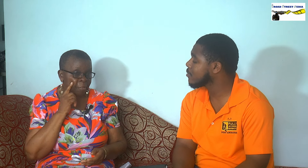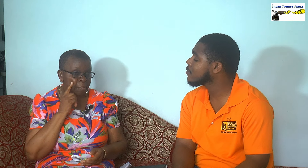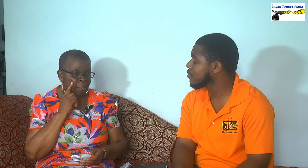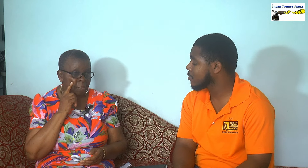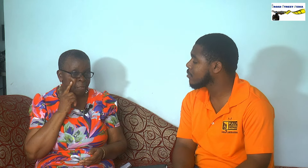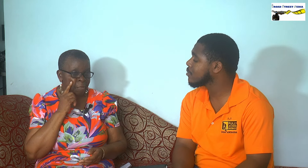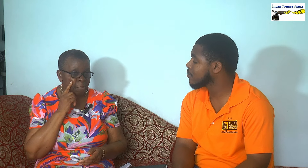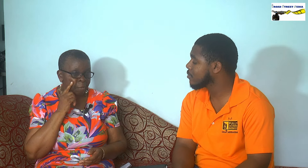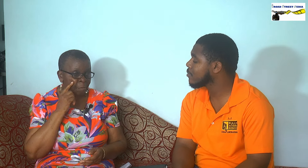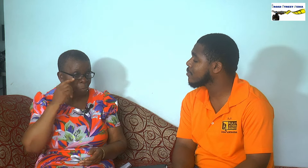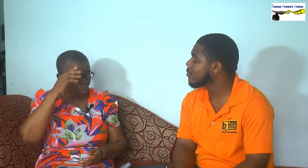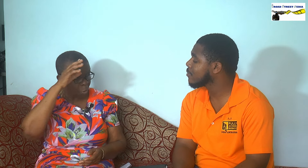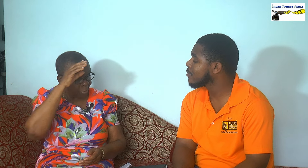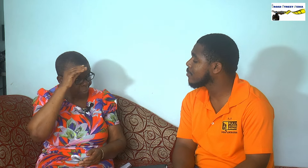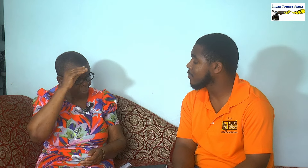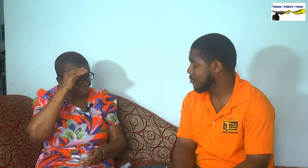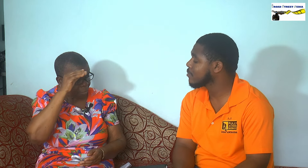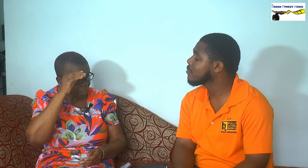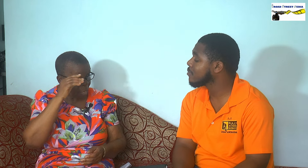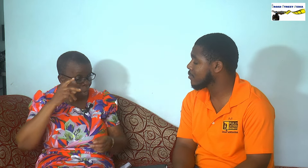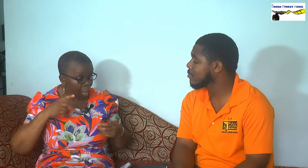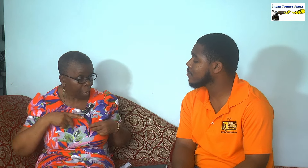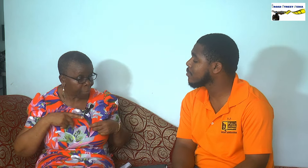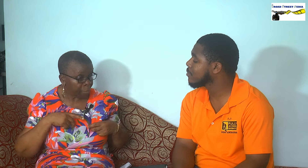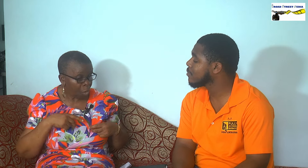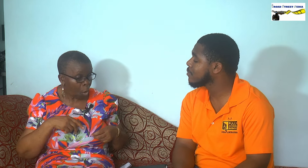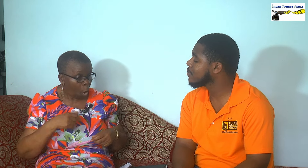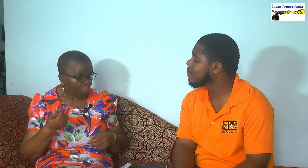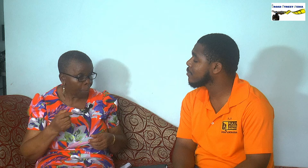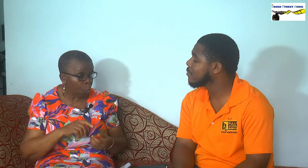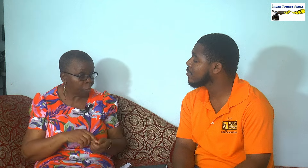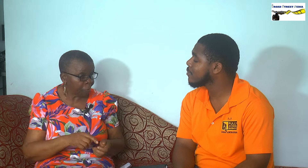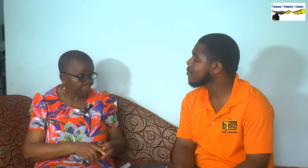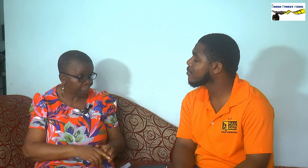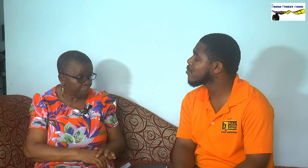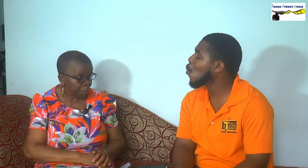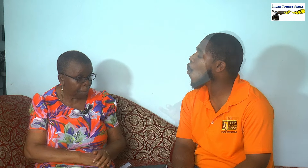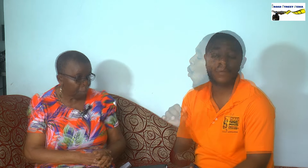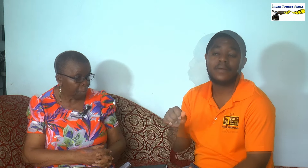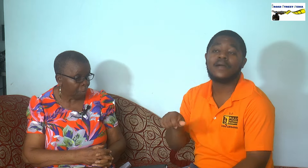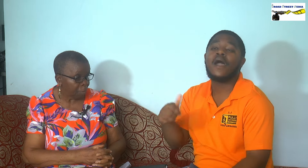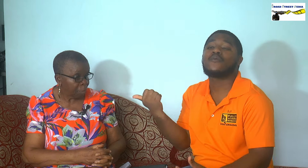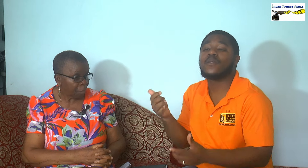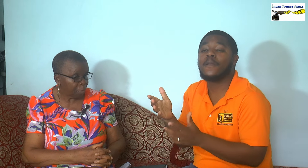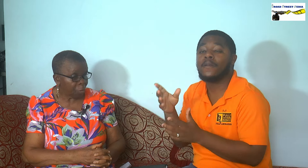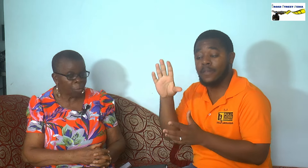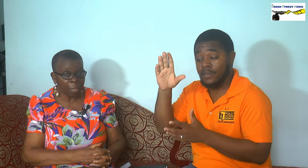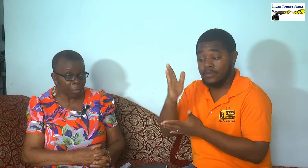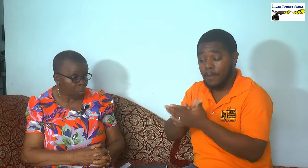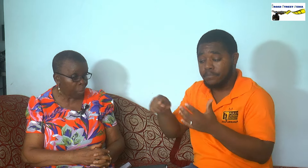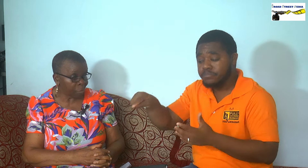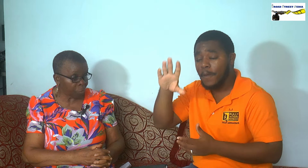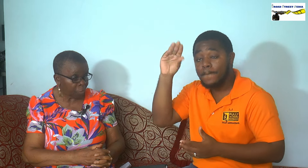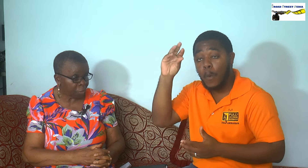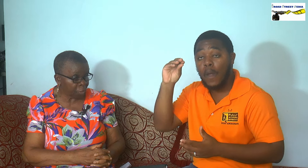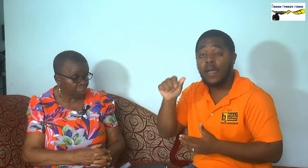boys had other motives. Okay. So that is why that was